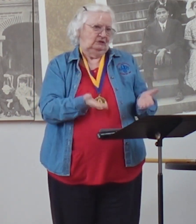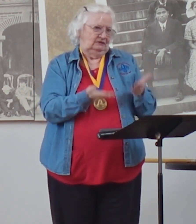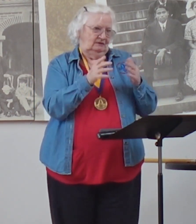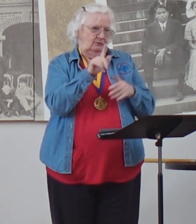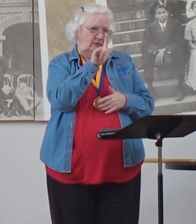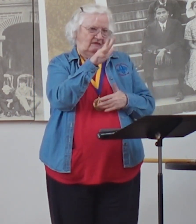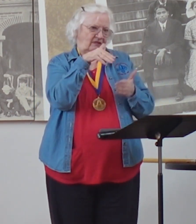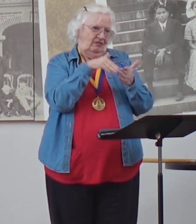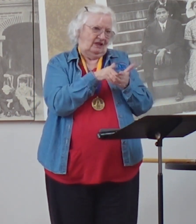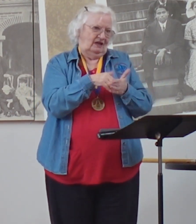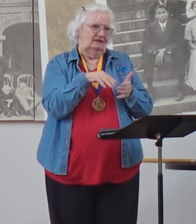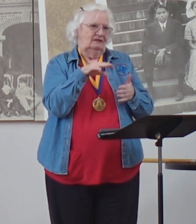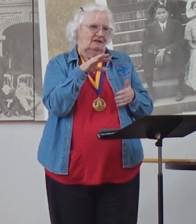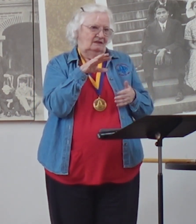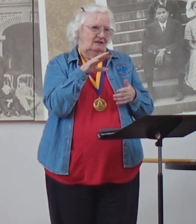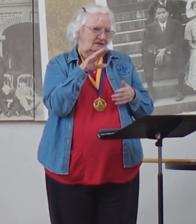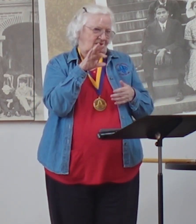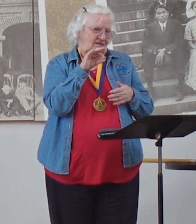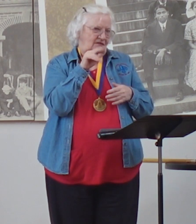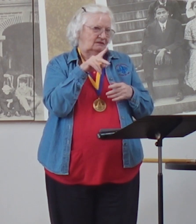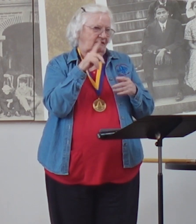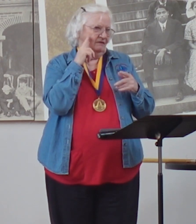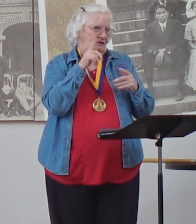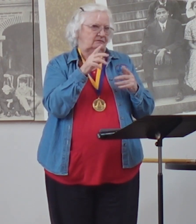our goal, of course, was to raise $25,000